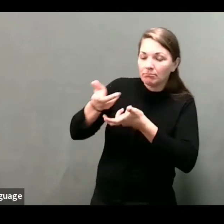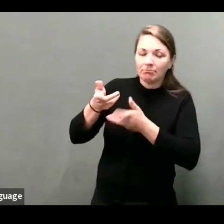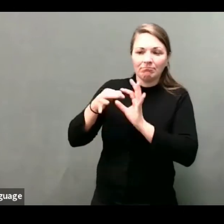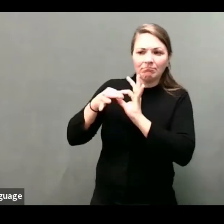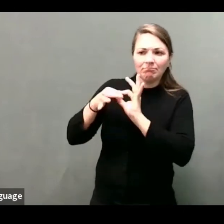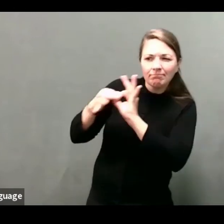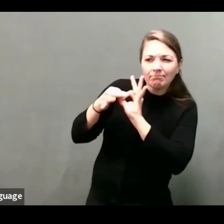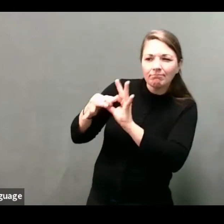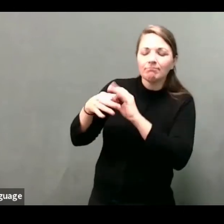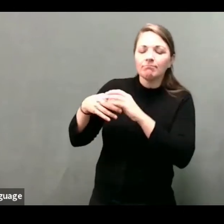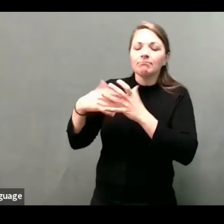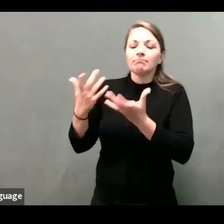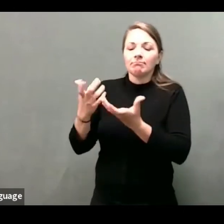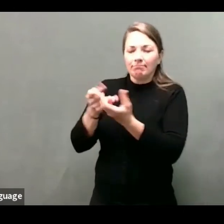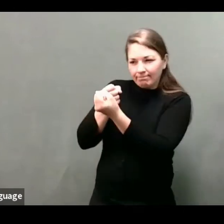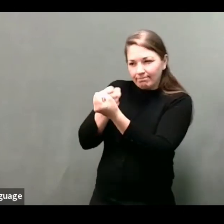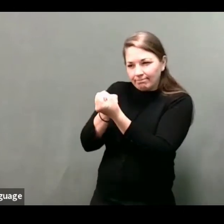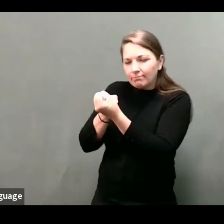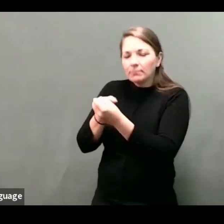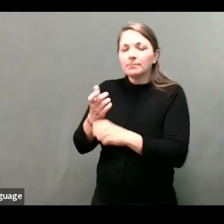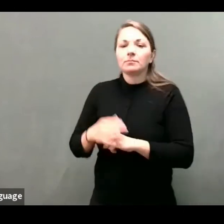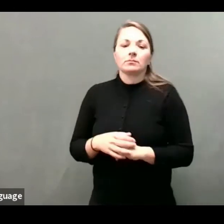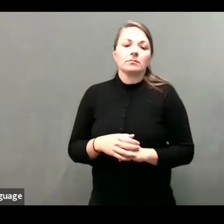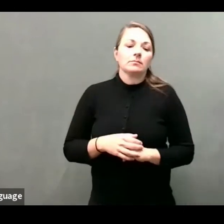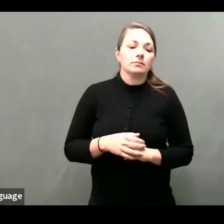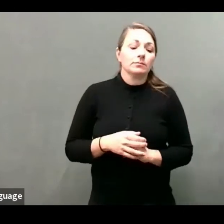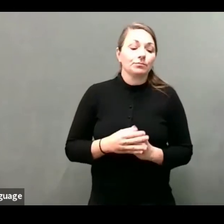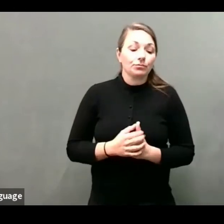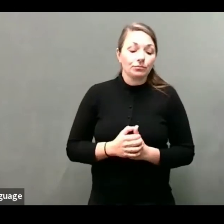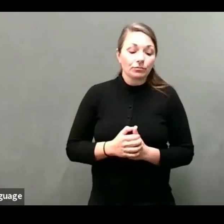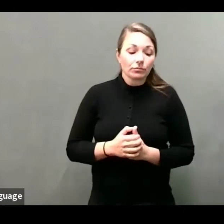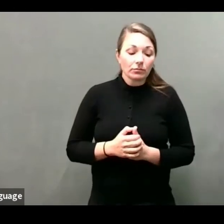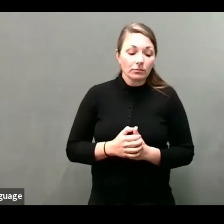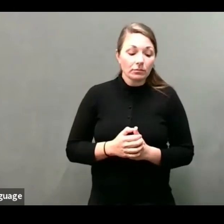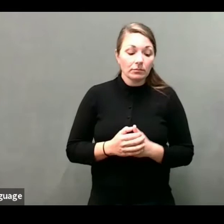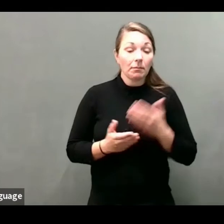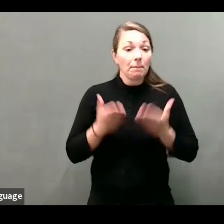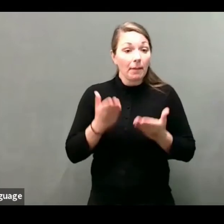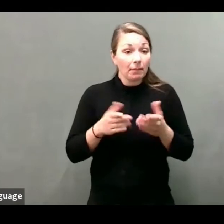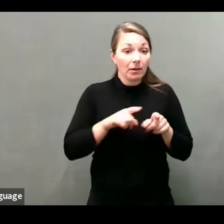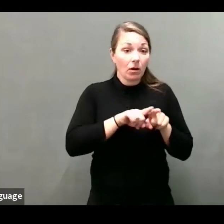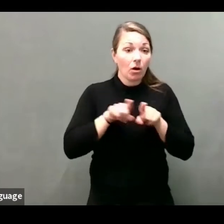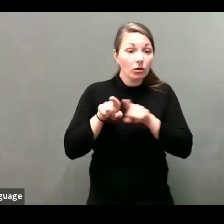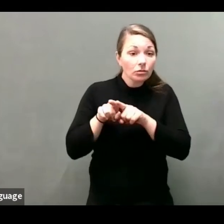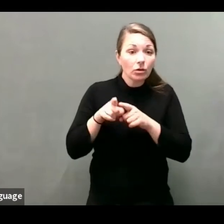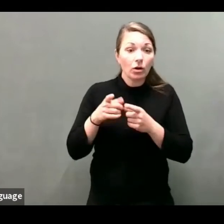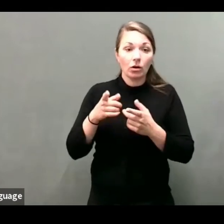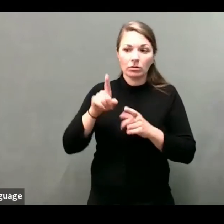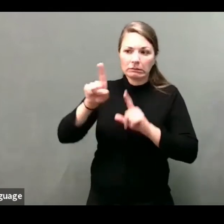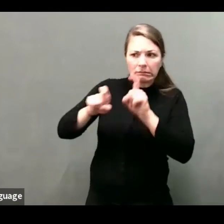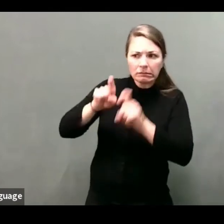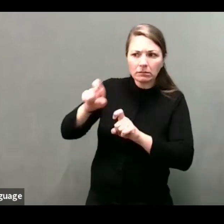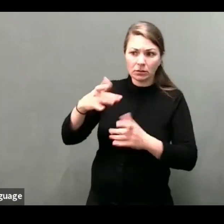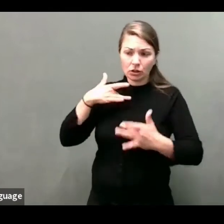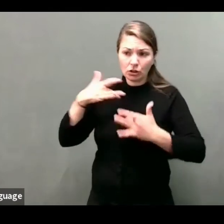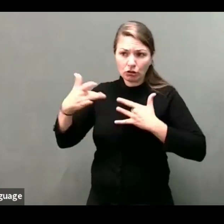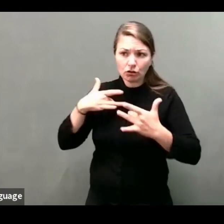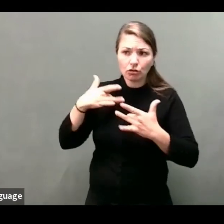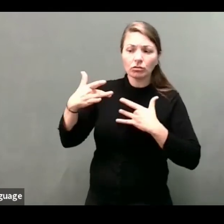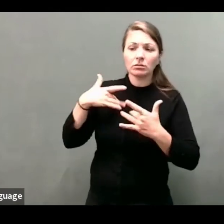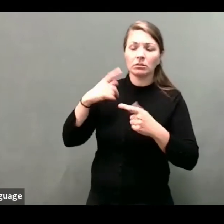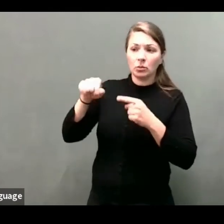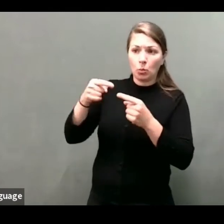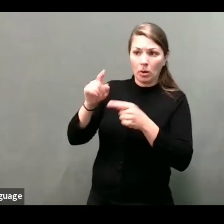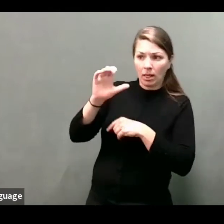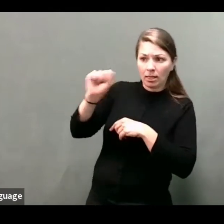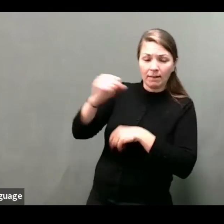that rapport with them. Maybe even working on some of their discharge concerns or follow-up concerns that you're able